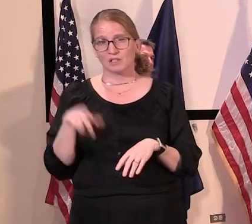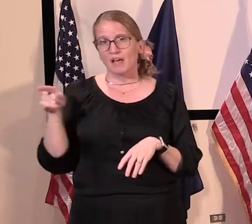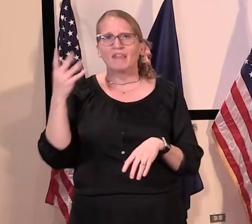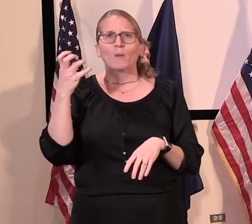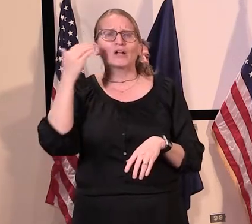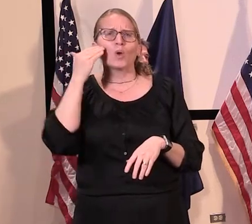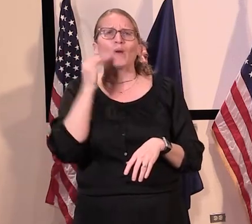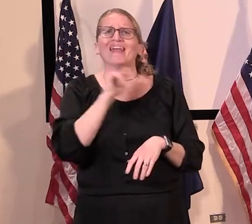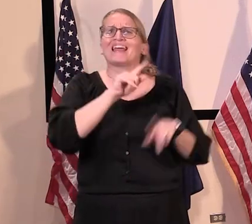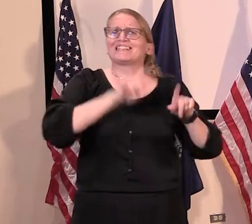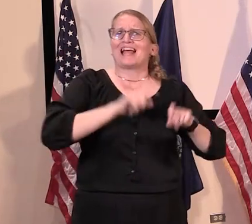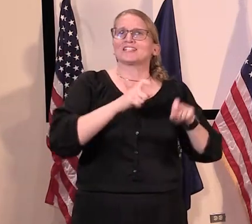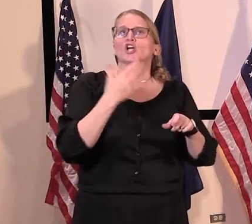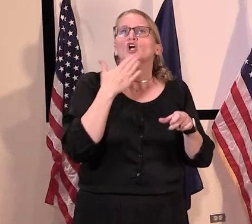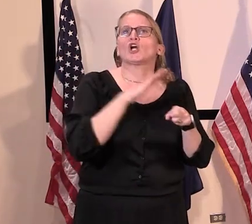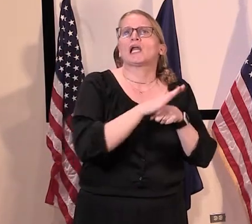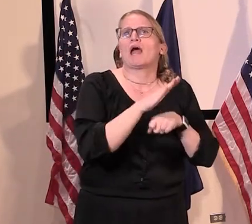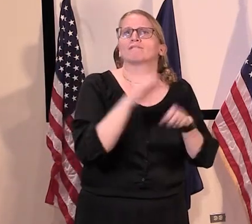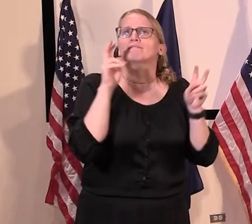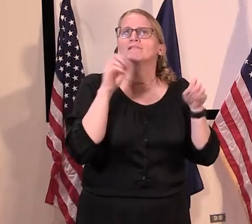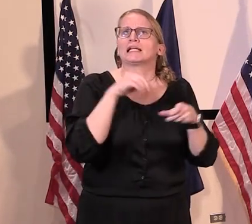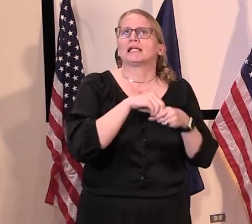for New York, why they're not good enough for us.